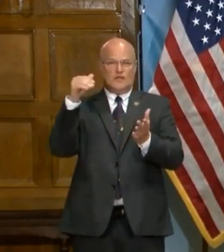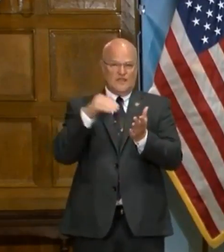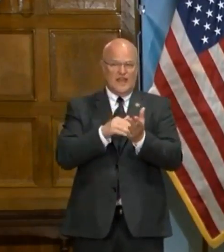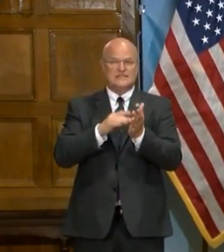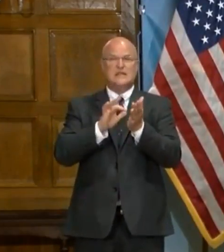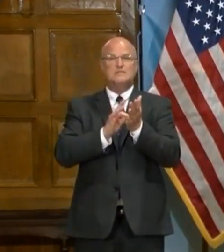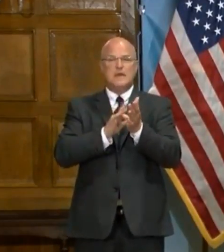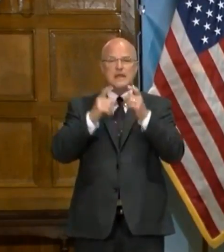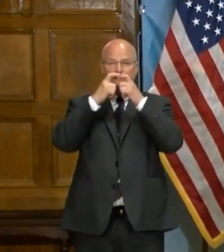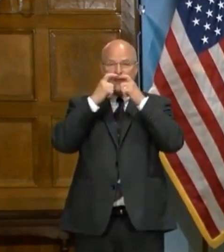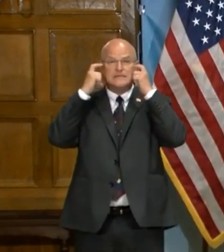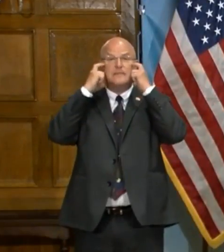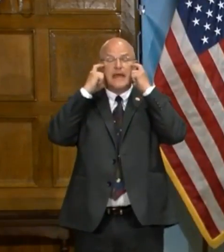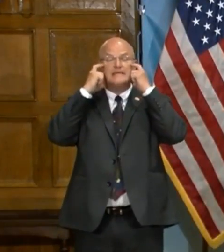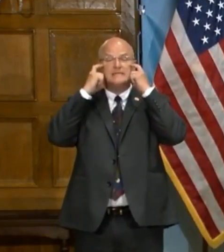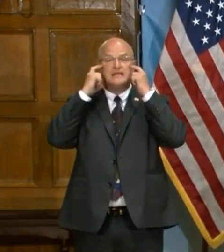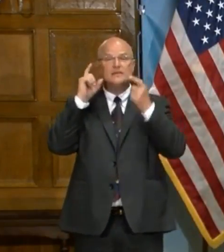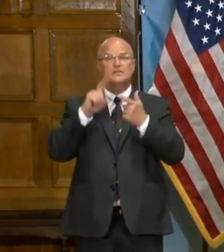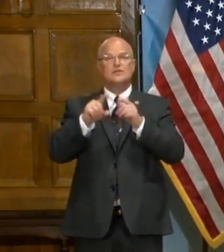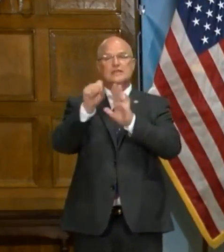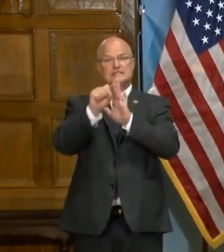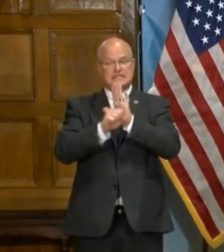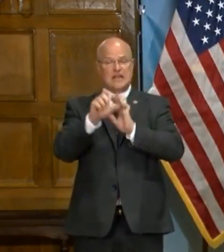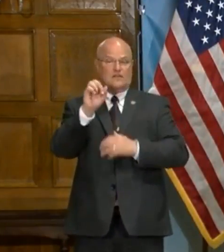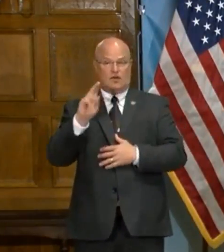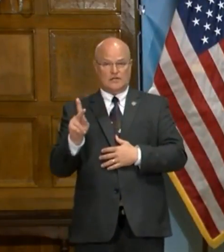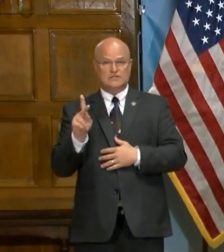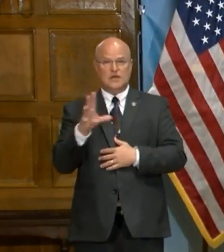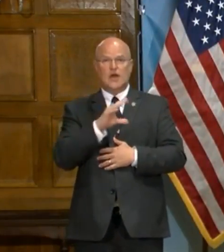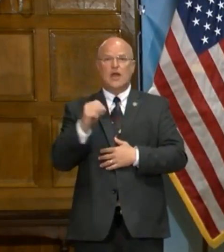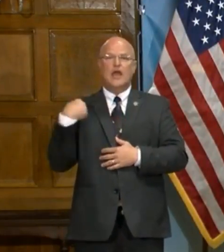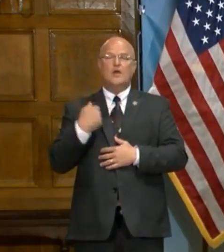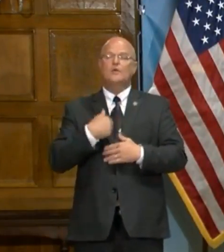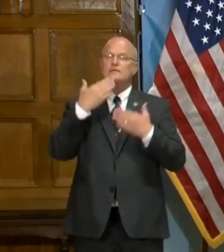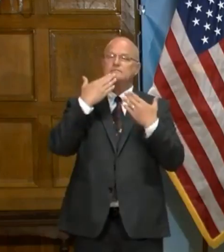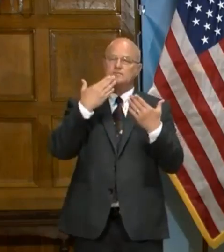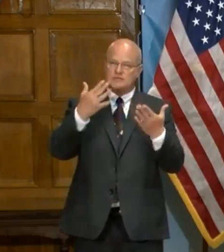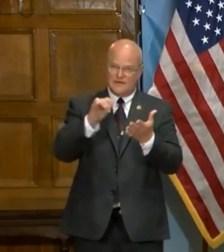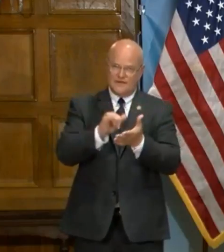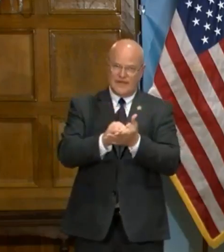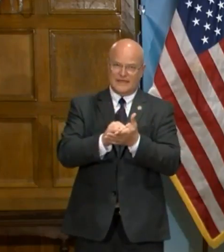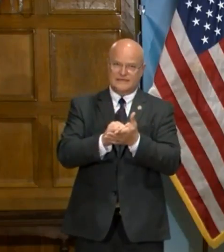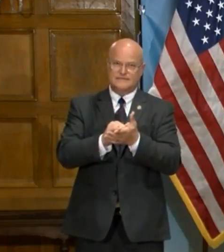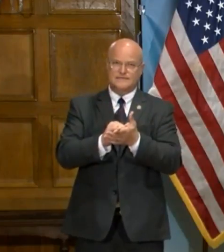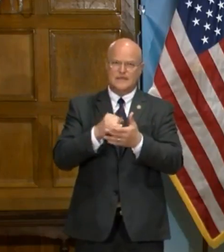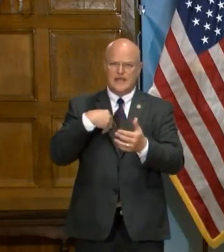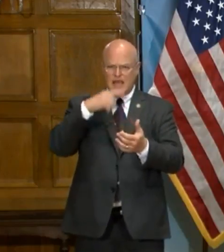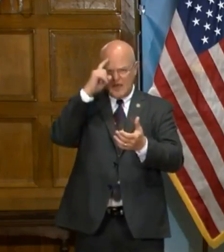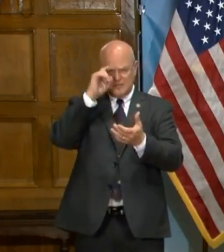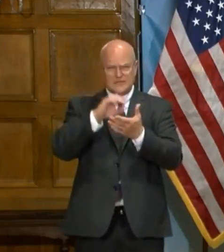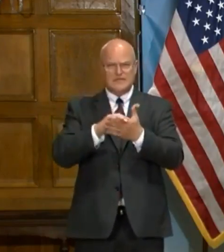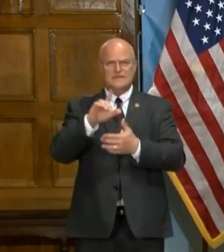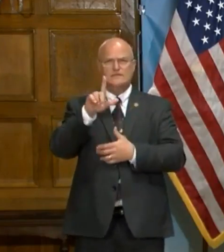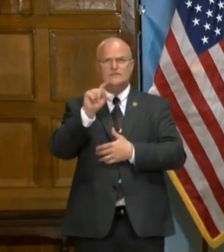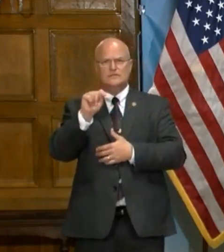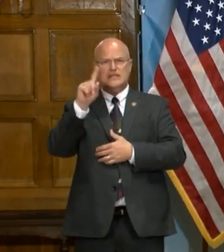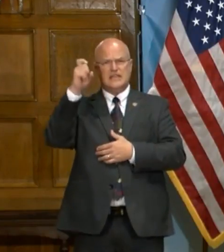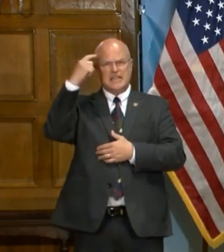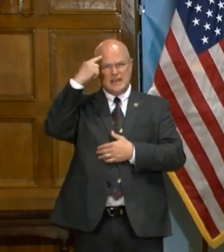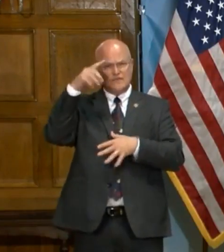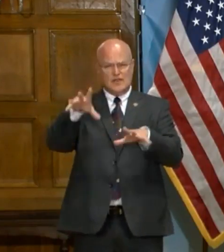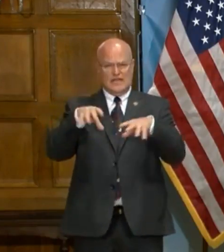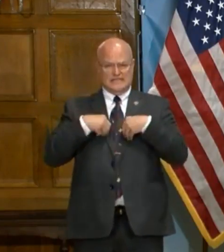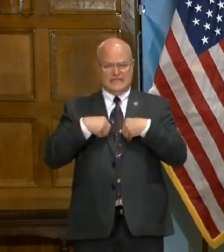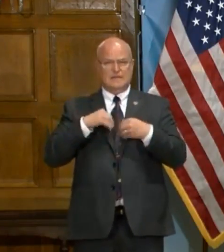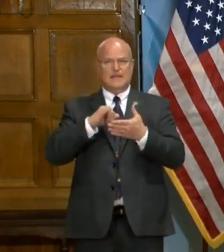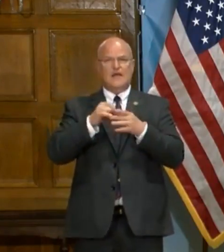100,000 medical face masks to the state of Arkansas, and we're appreciative of that. And I believe the Lieutenant Governor